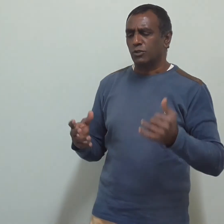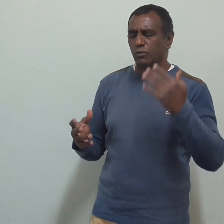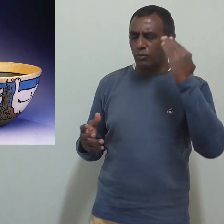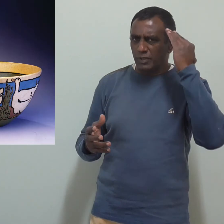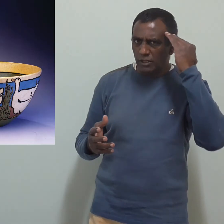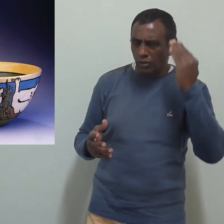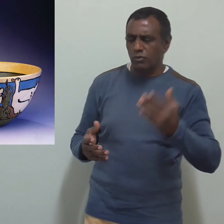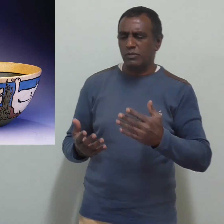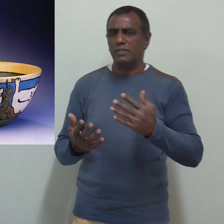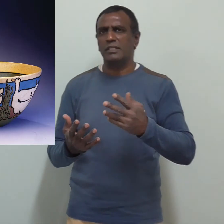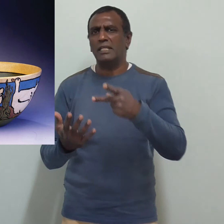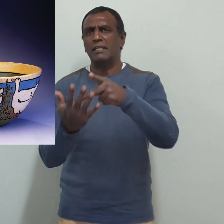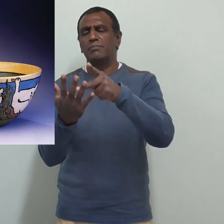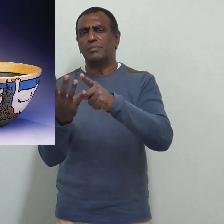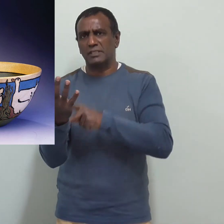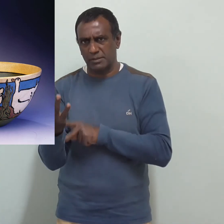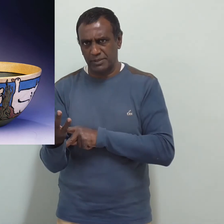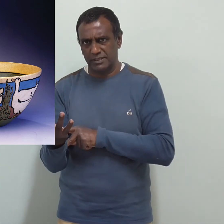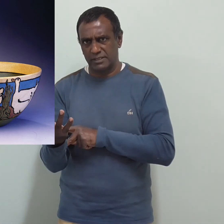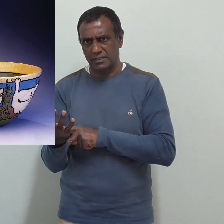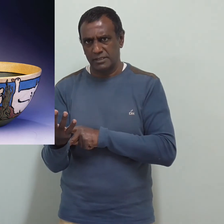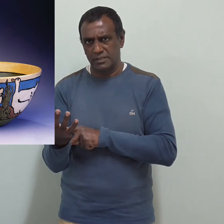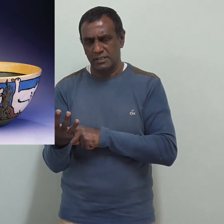So we know the principles.